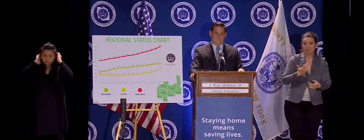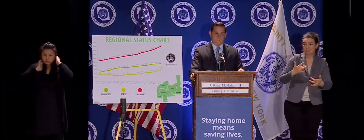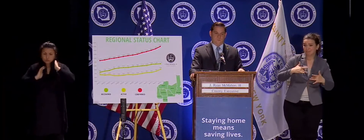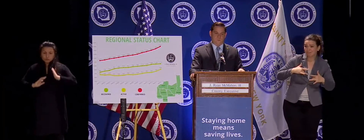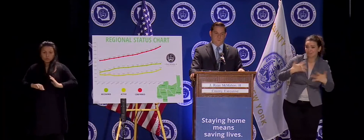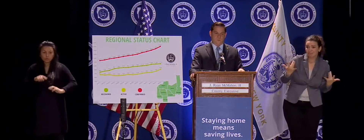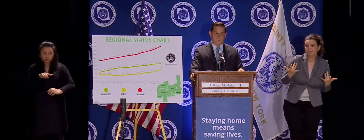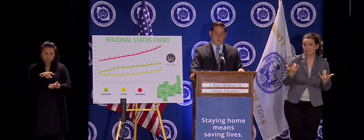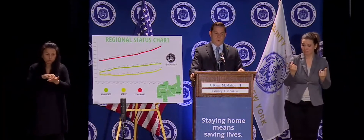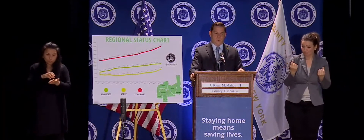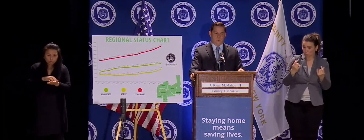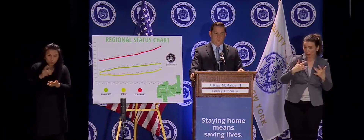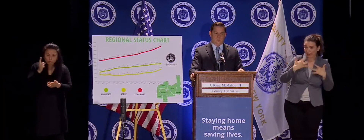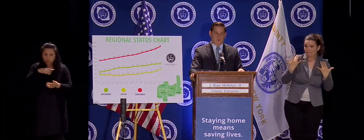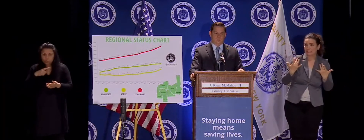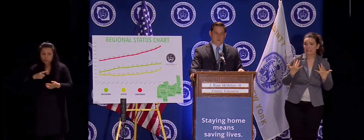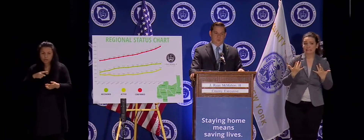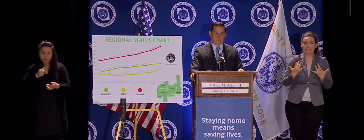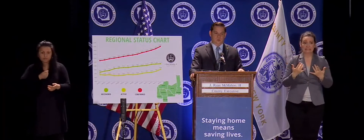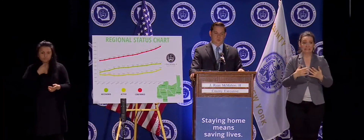that we're